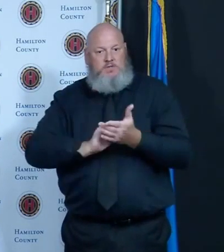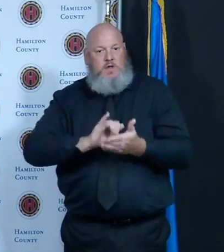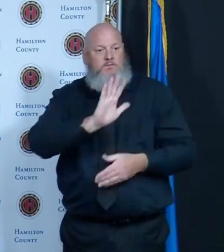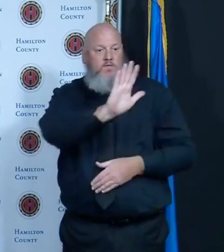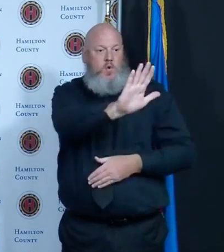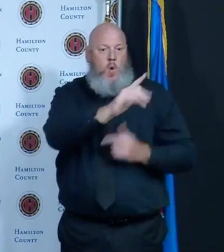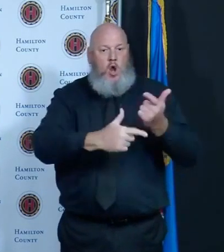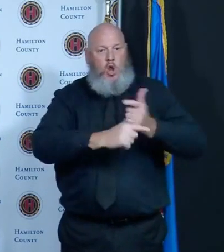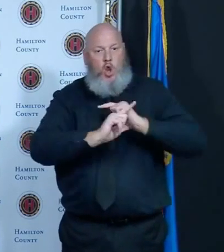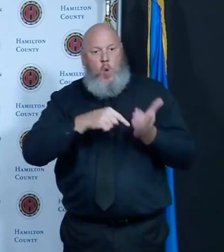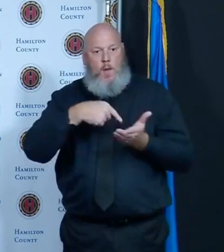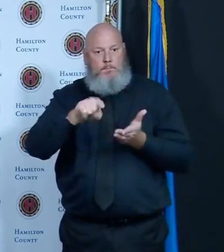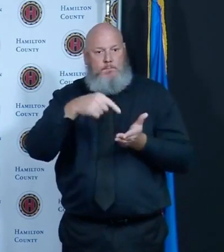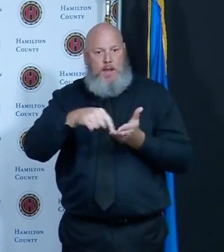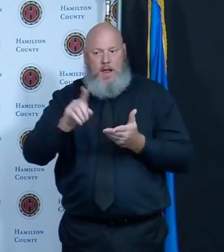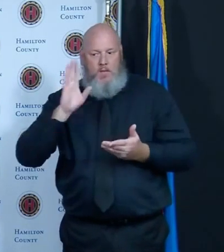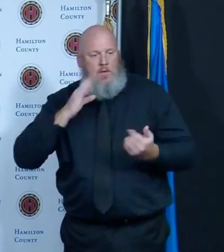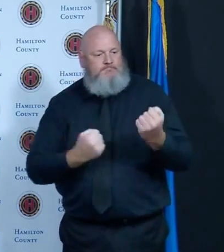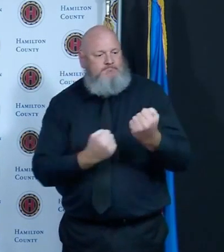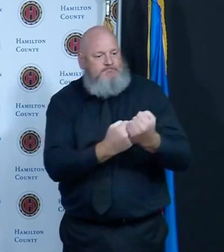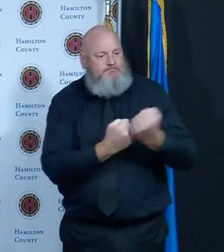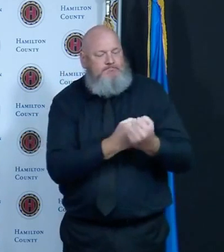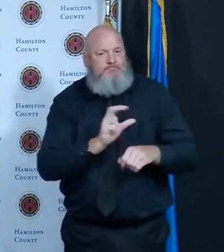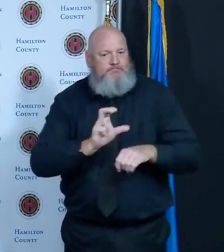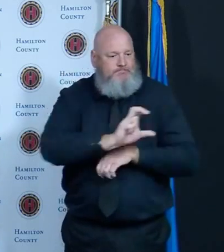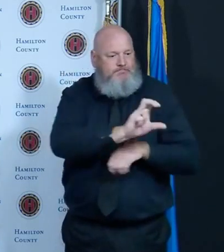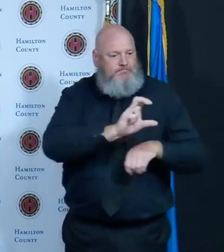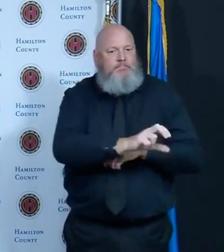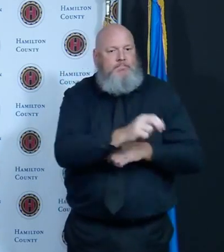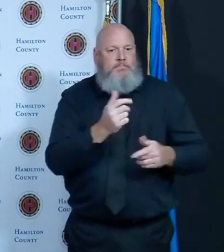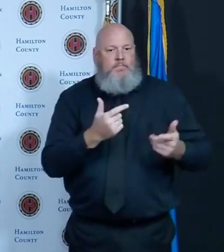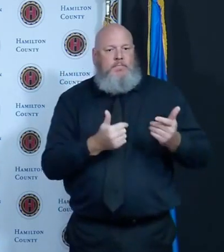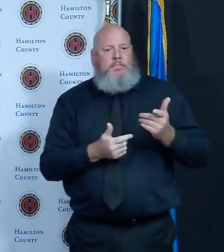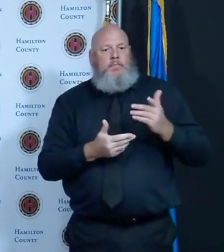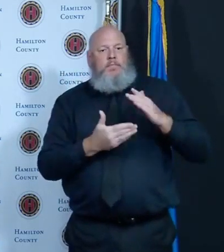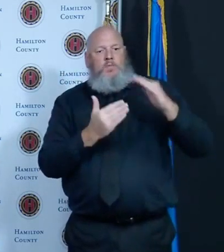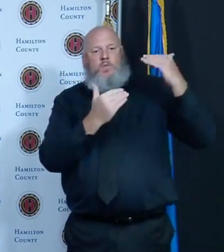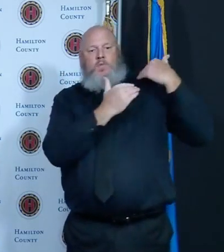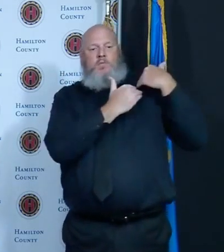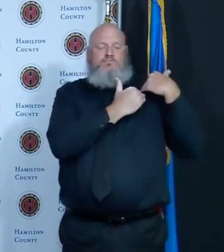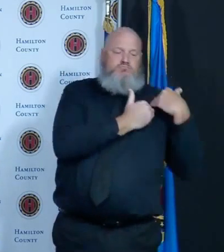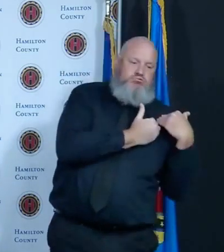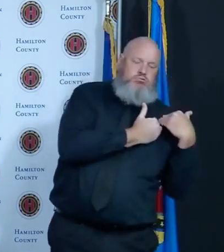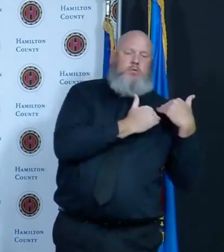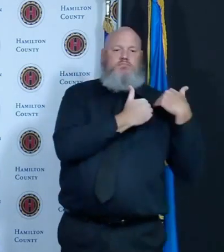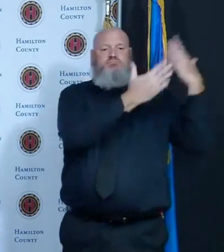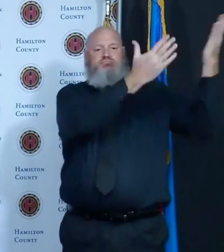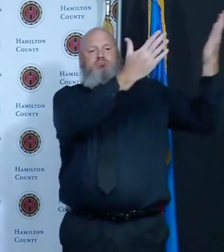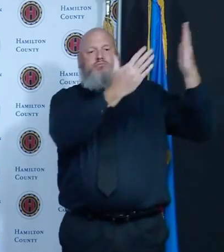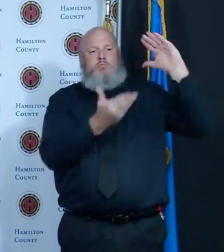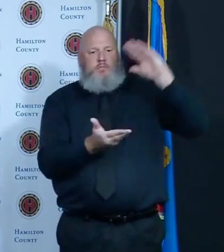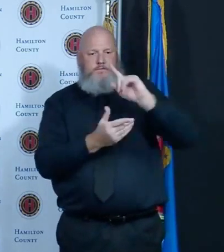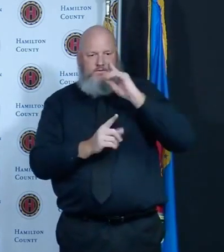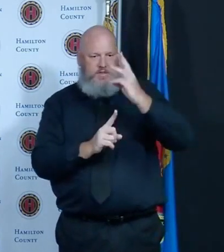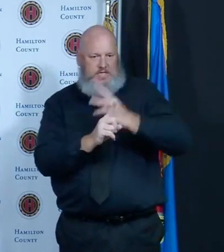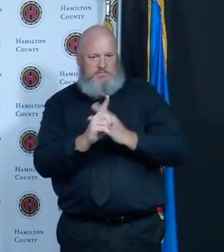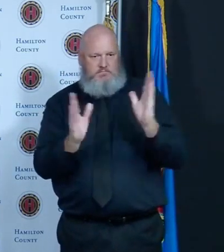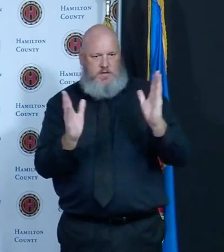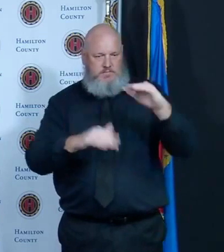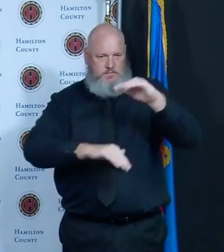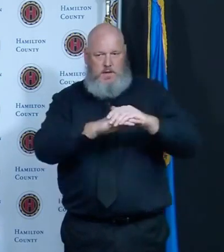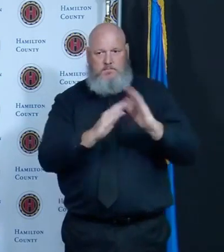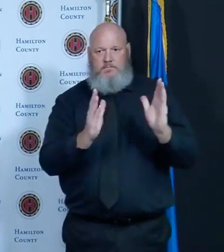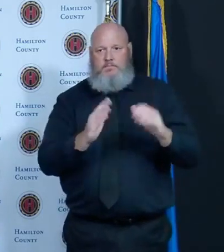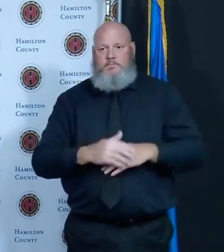HCDC estimates in the greater Cincinnati marketplace that this equates to over $100 million in benefit to our